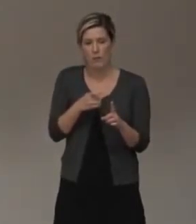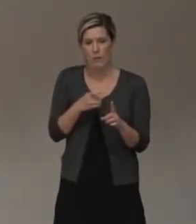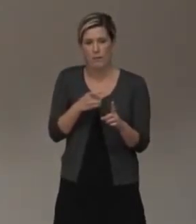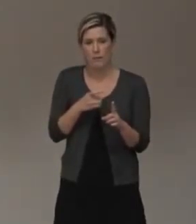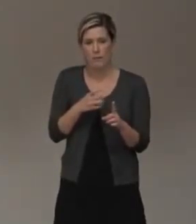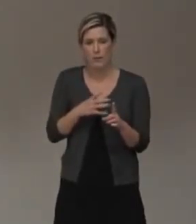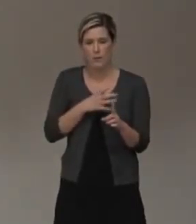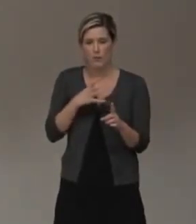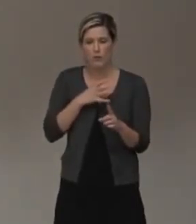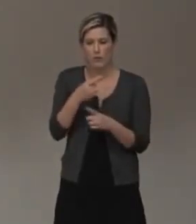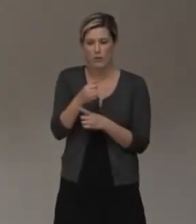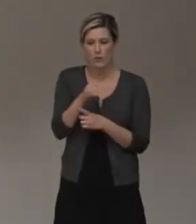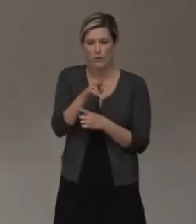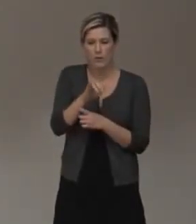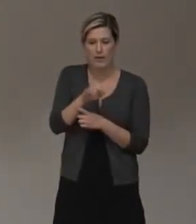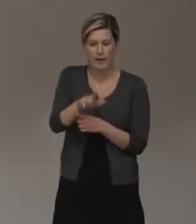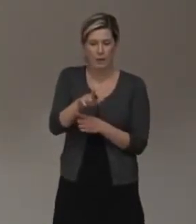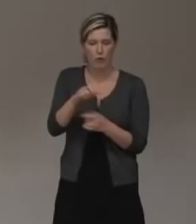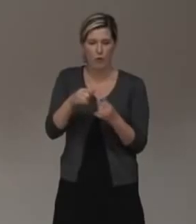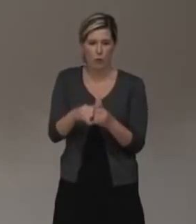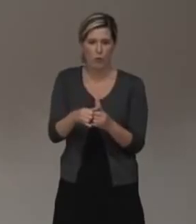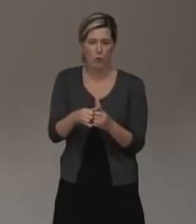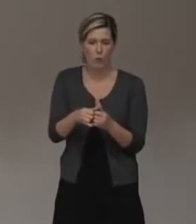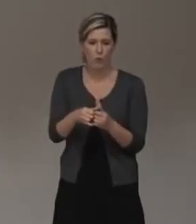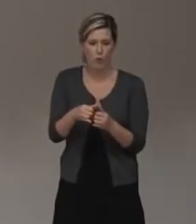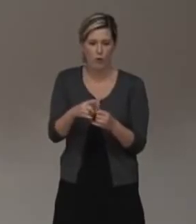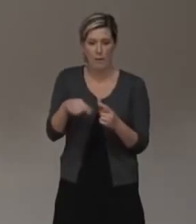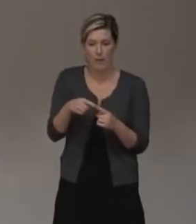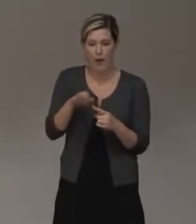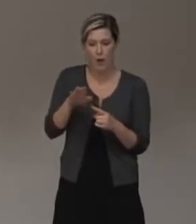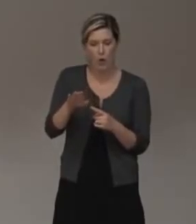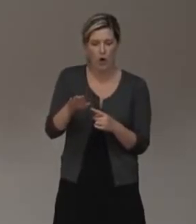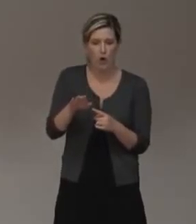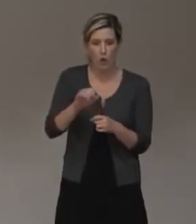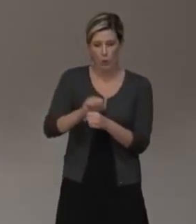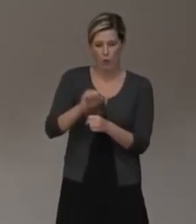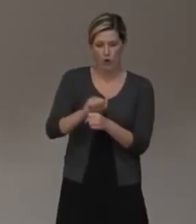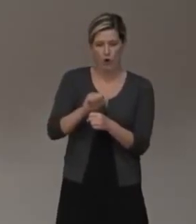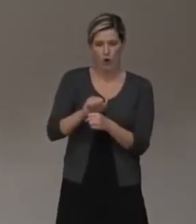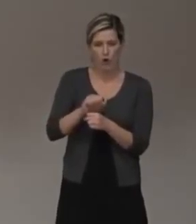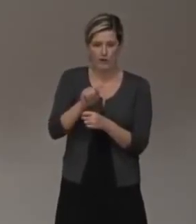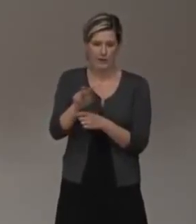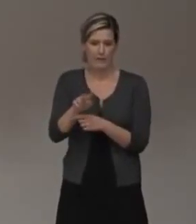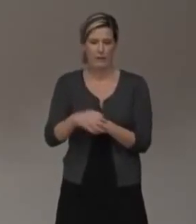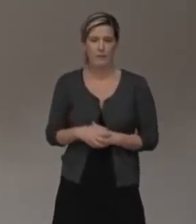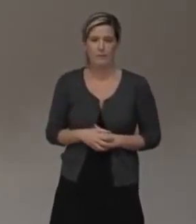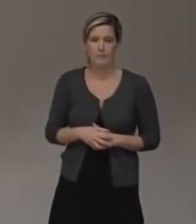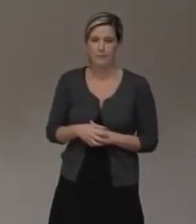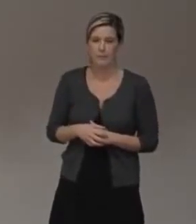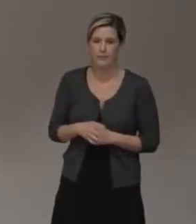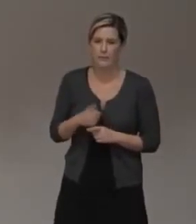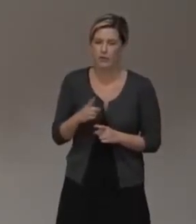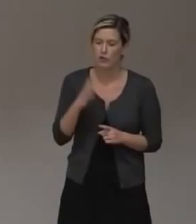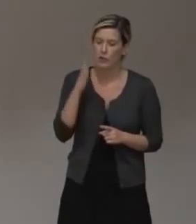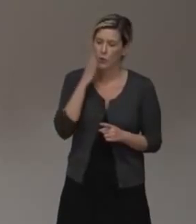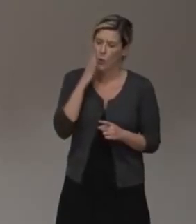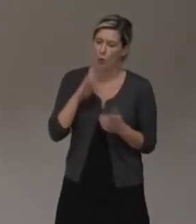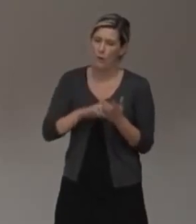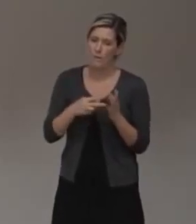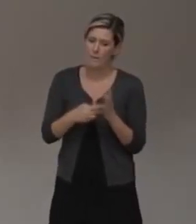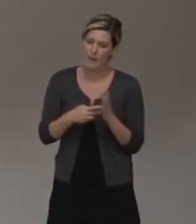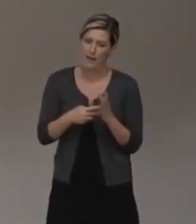from the prestigious Gabriel Awards on her on-the-air and documentary work. She knows what it means to